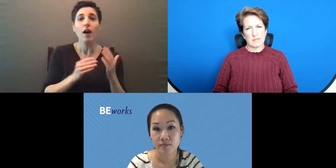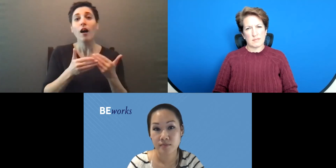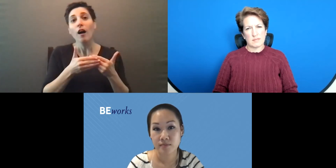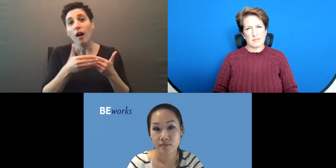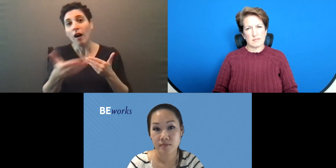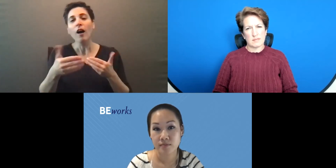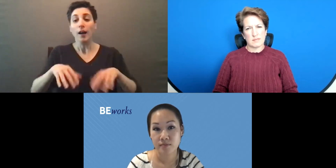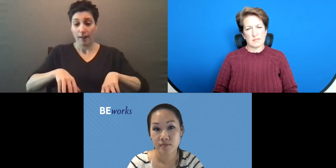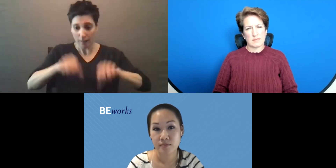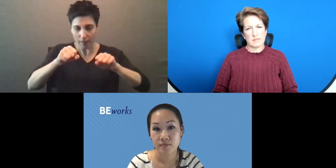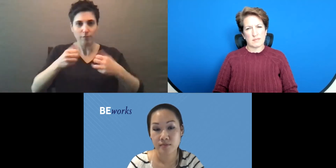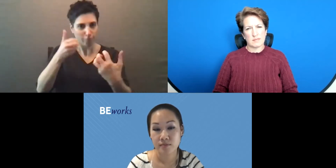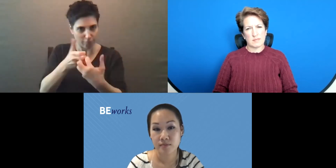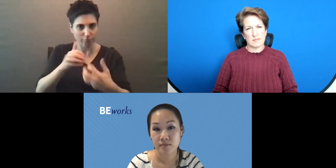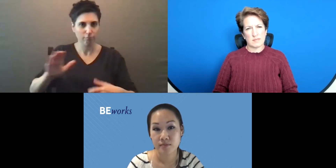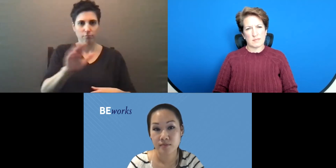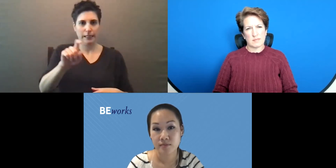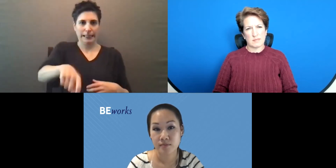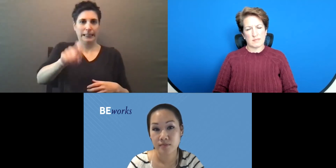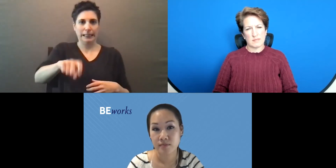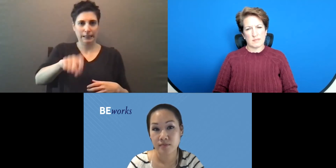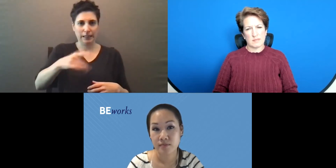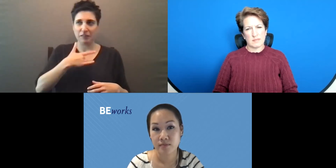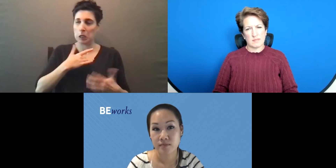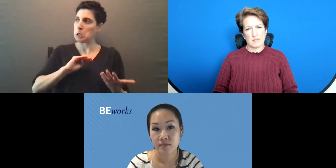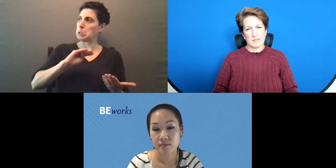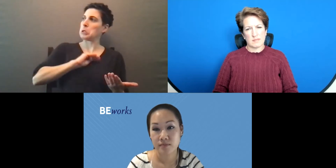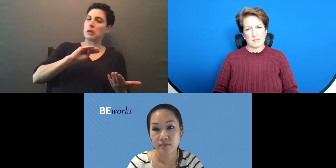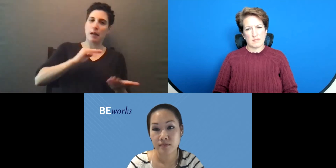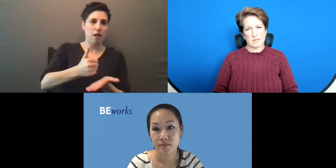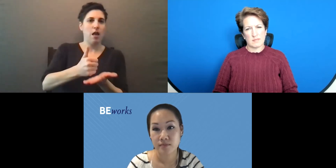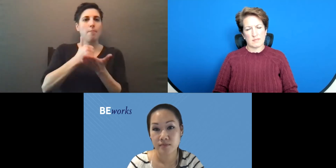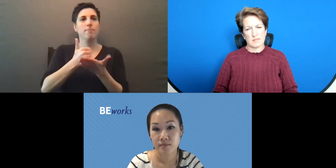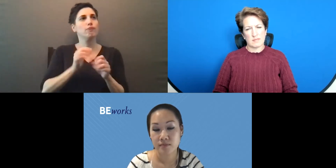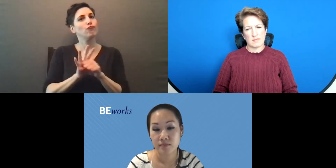you feel are important and that you feel are beneficial for your vaccine outreach work.